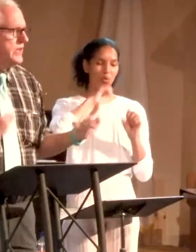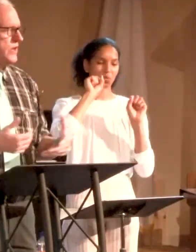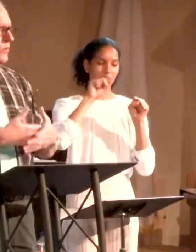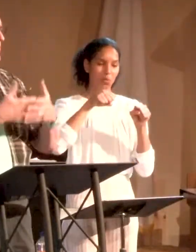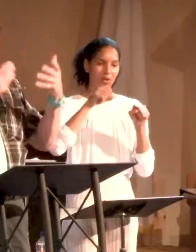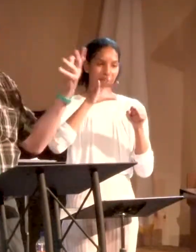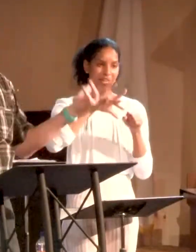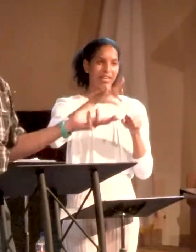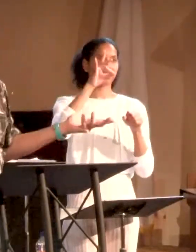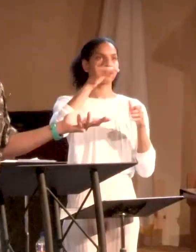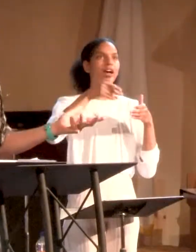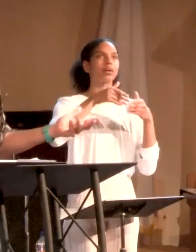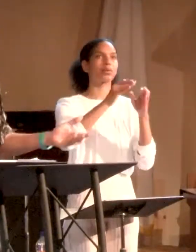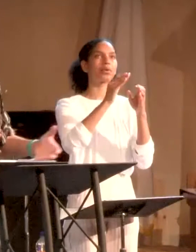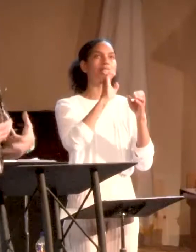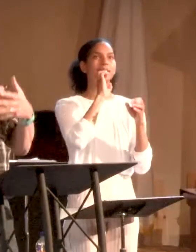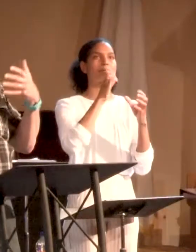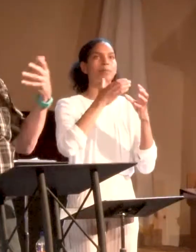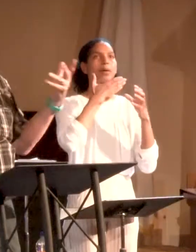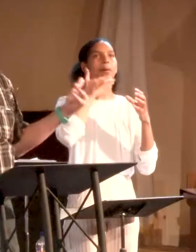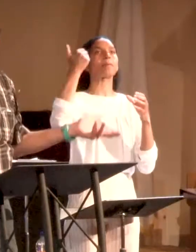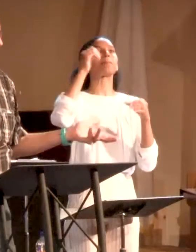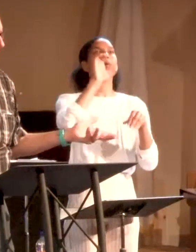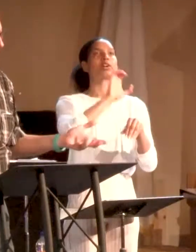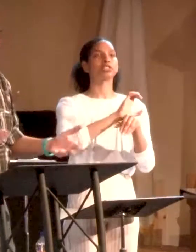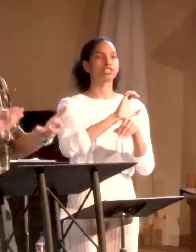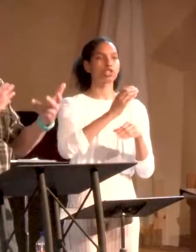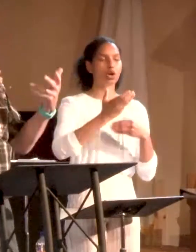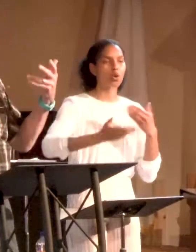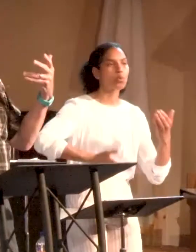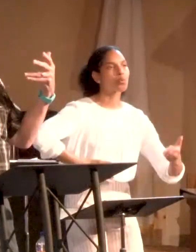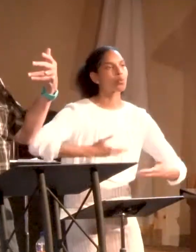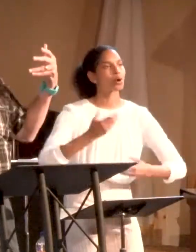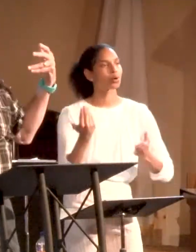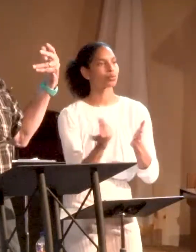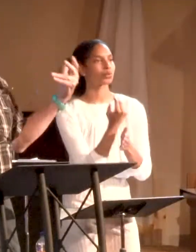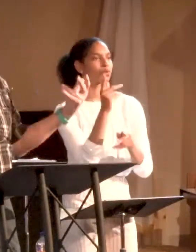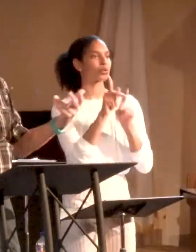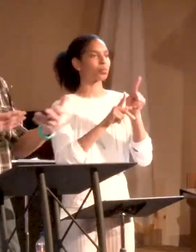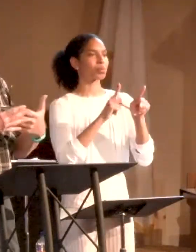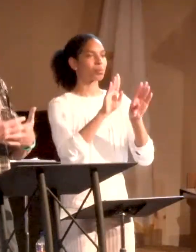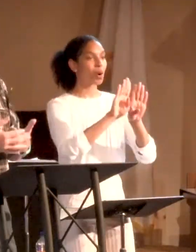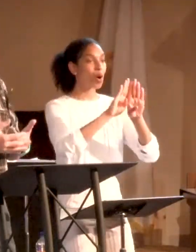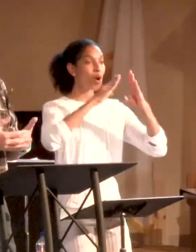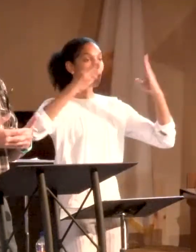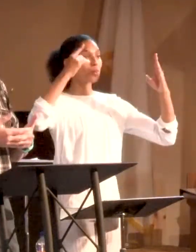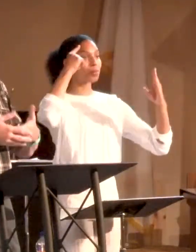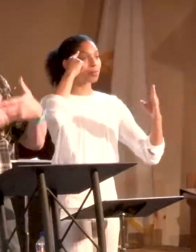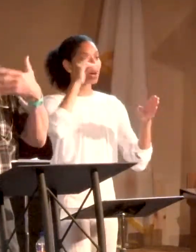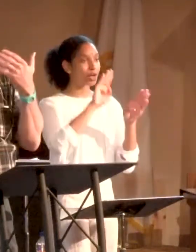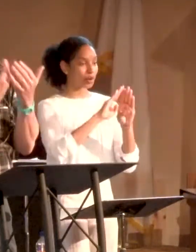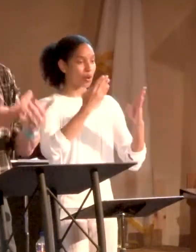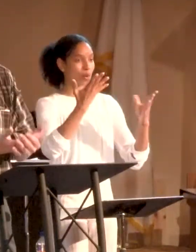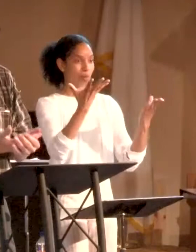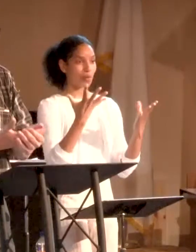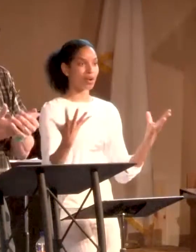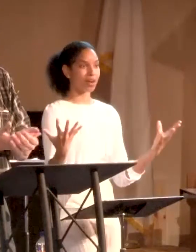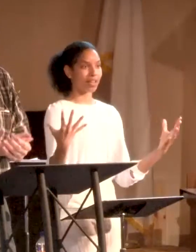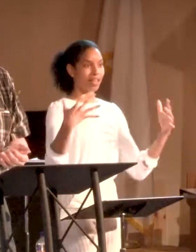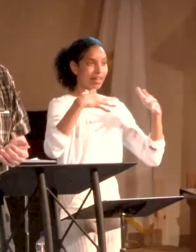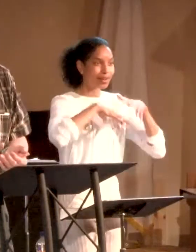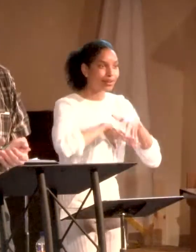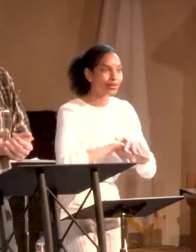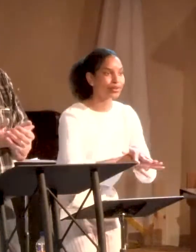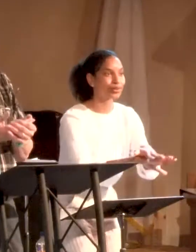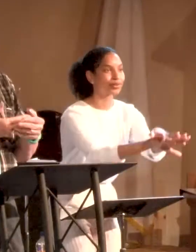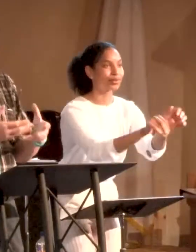church, one that's open, one that's welcoming, one that brings people in, loves them into